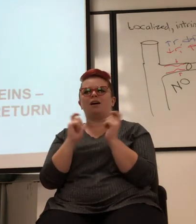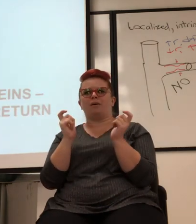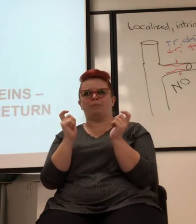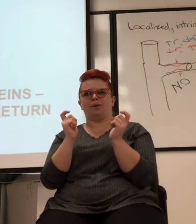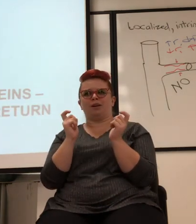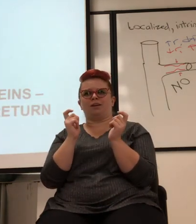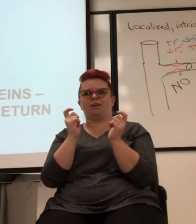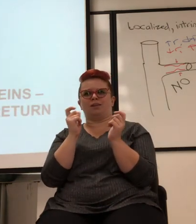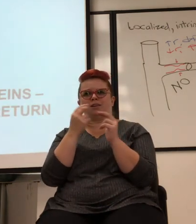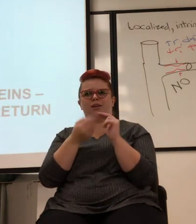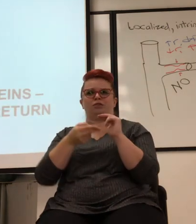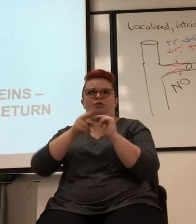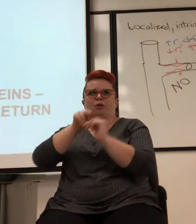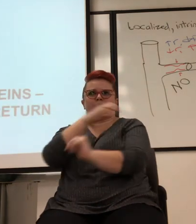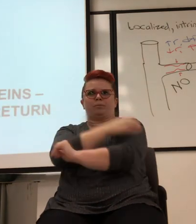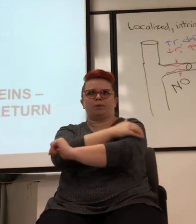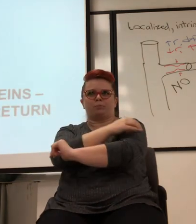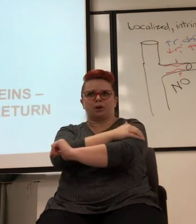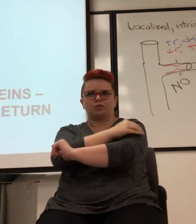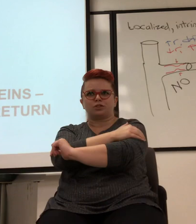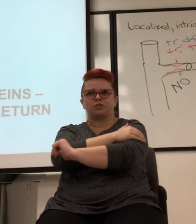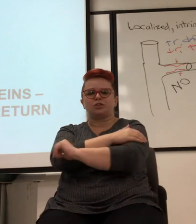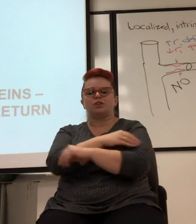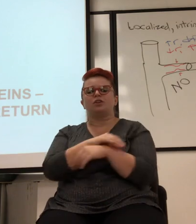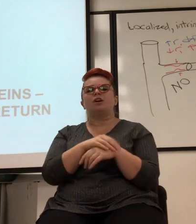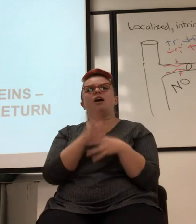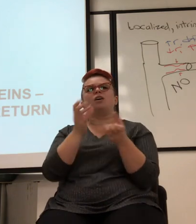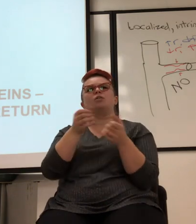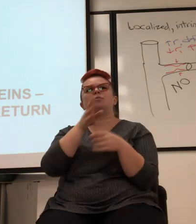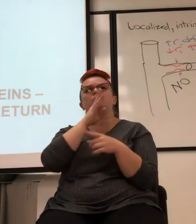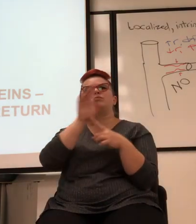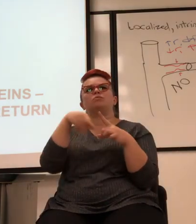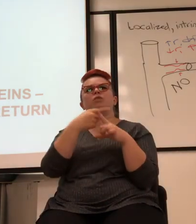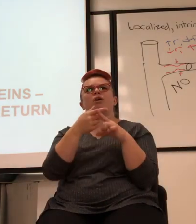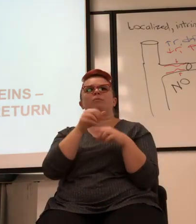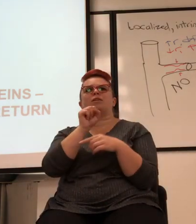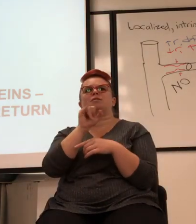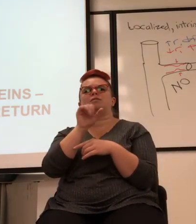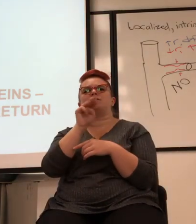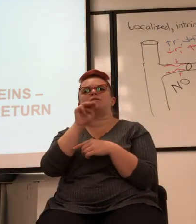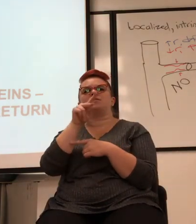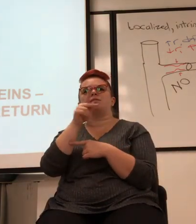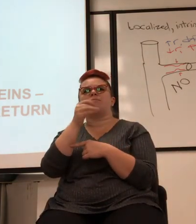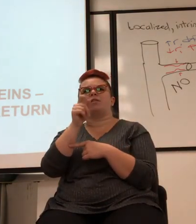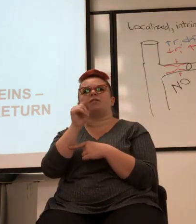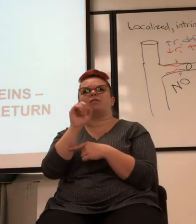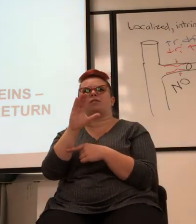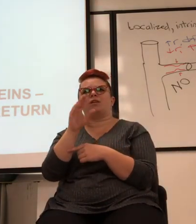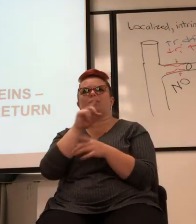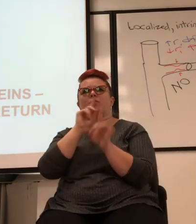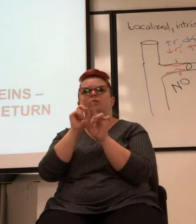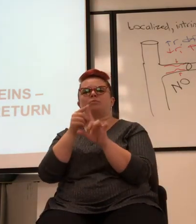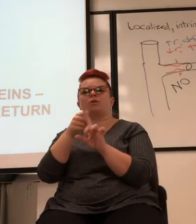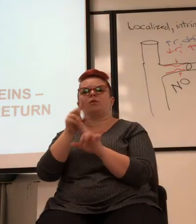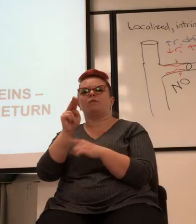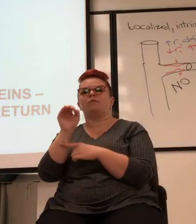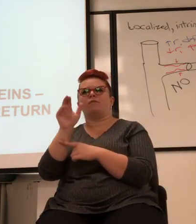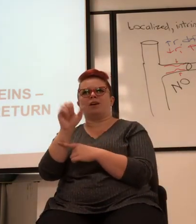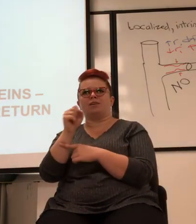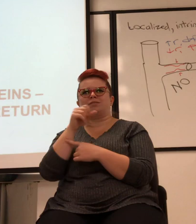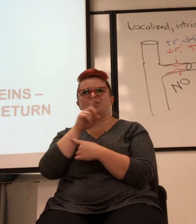in BP. Okay, now I want to talk about the sympathetic response to the veins. I didn't really mention that over there.